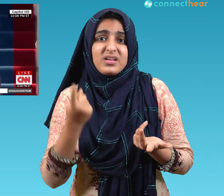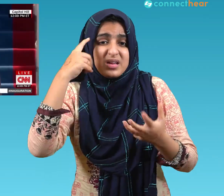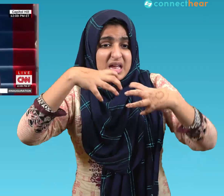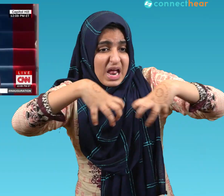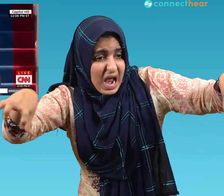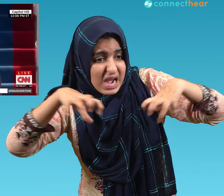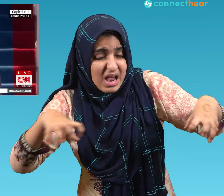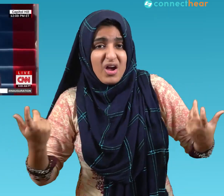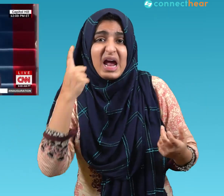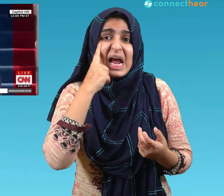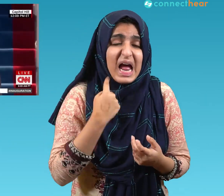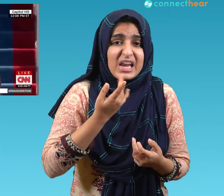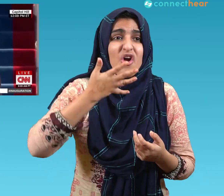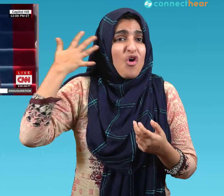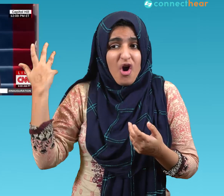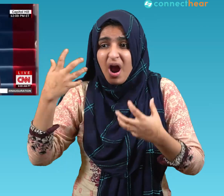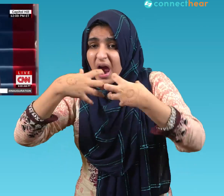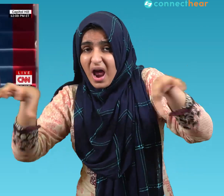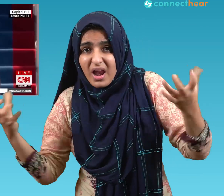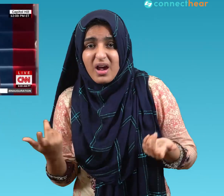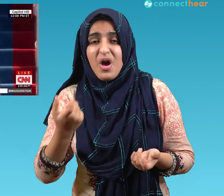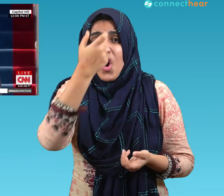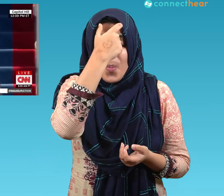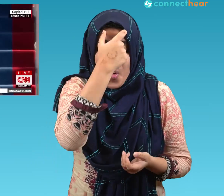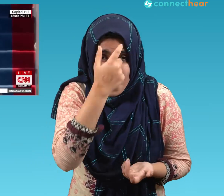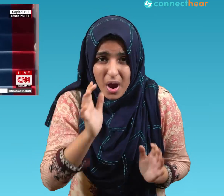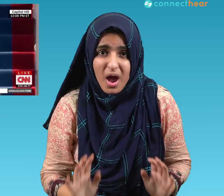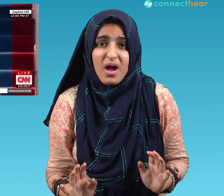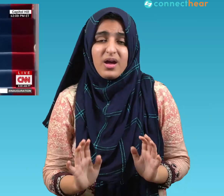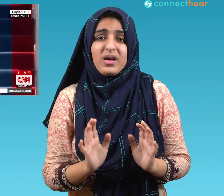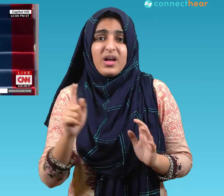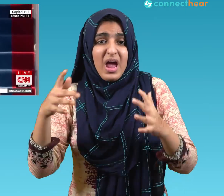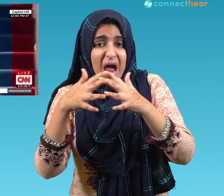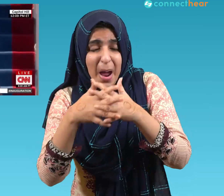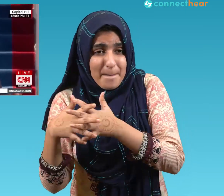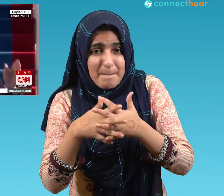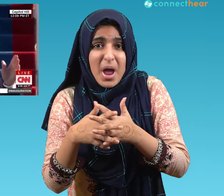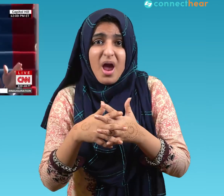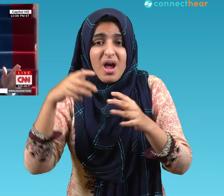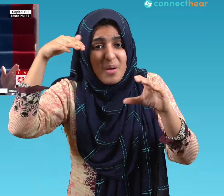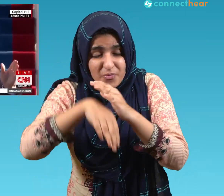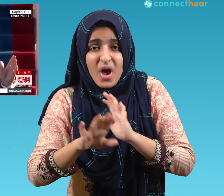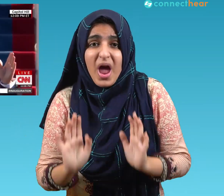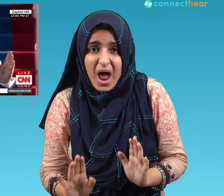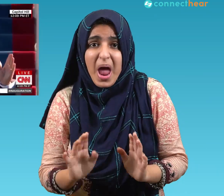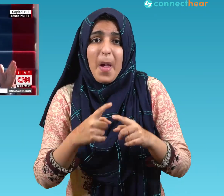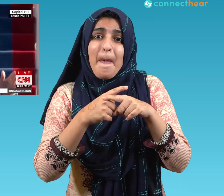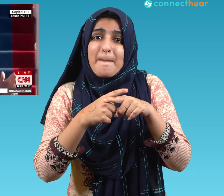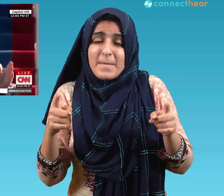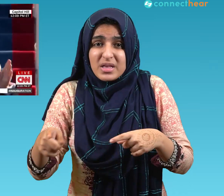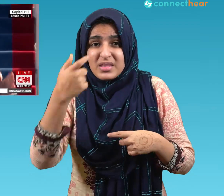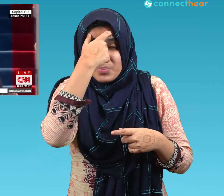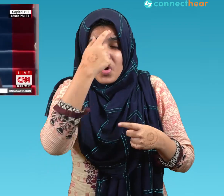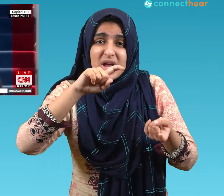systemic racism, a climate in crisis, America's role in the world. Any one of these would be enough to challenge